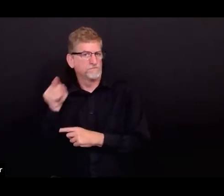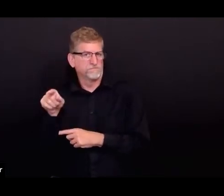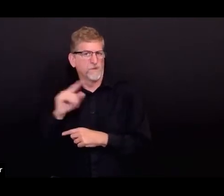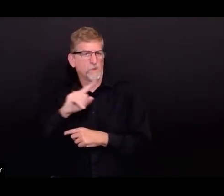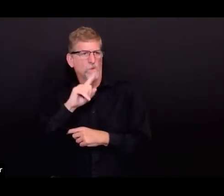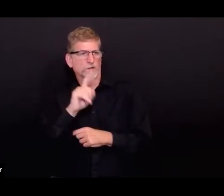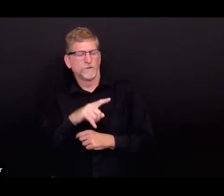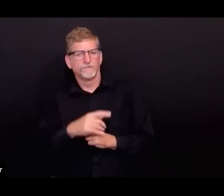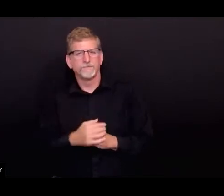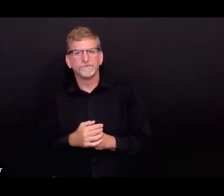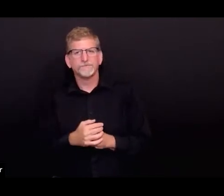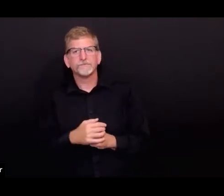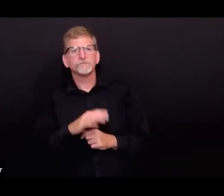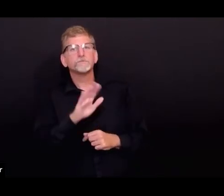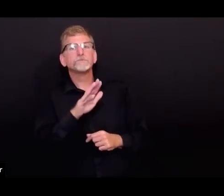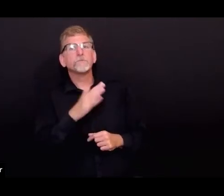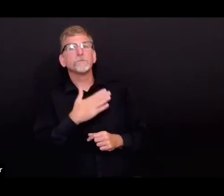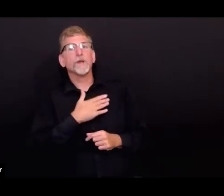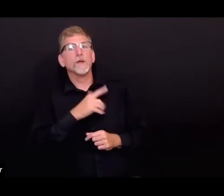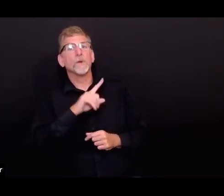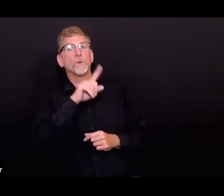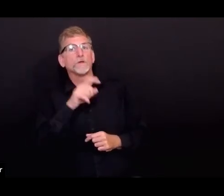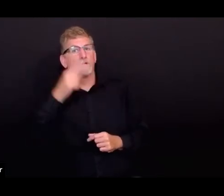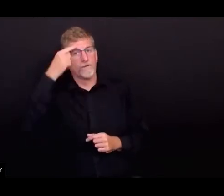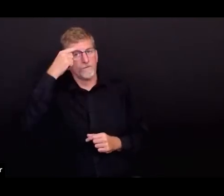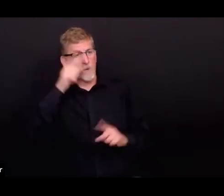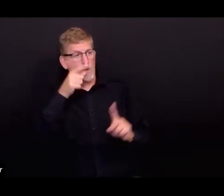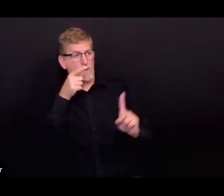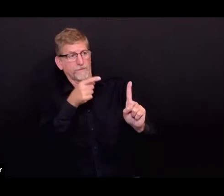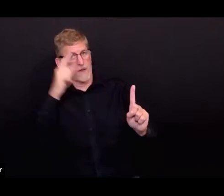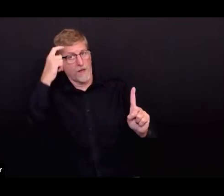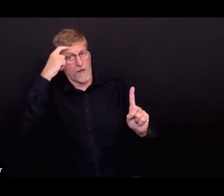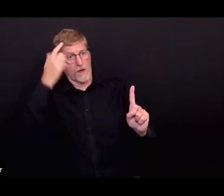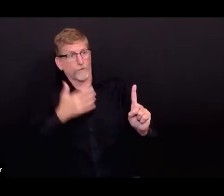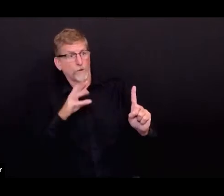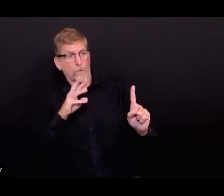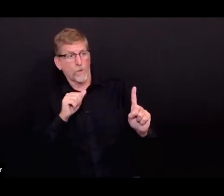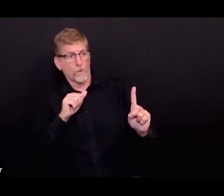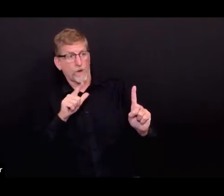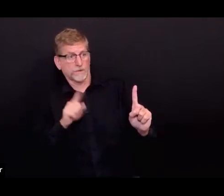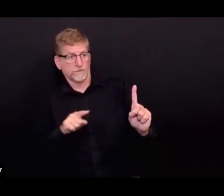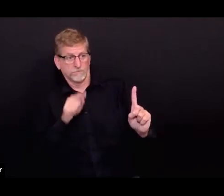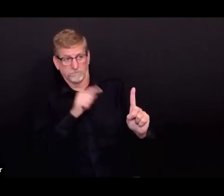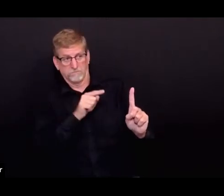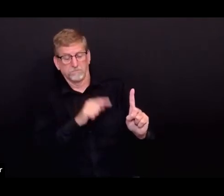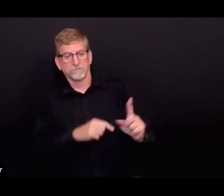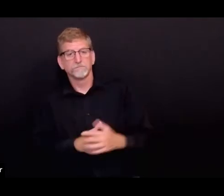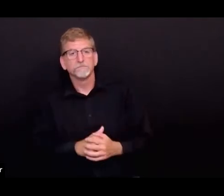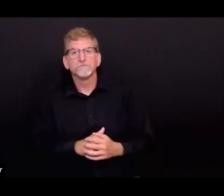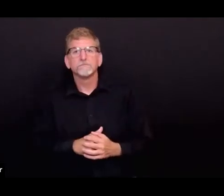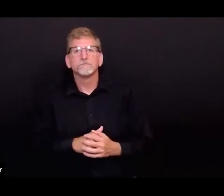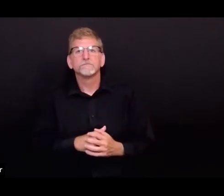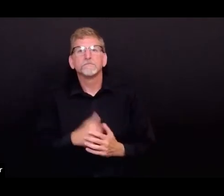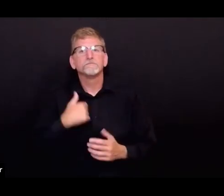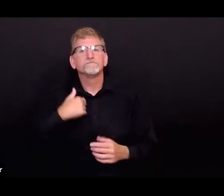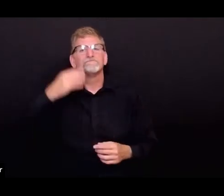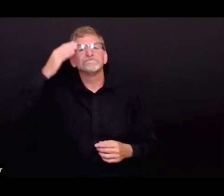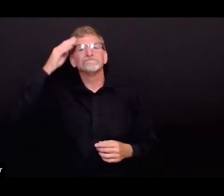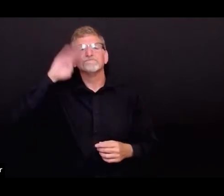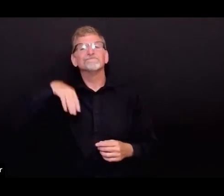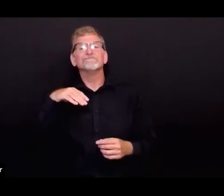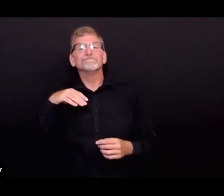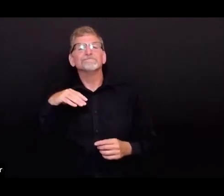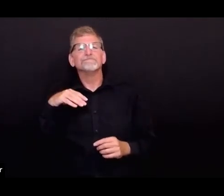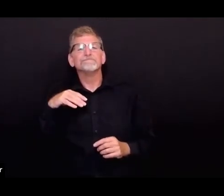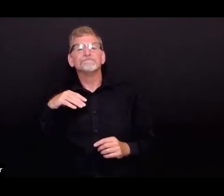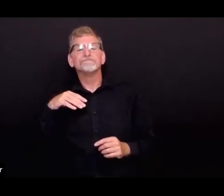Walz. A lot of my questions were already taken, but I do want to make sure, I know it was asked previously about specific discussions that might